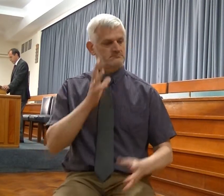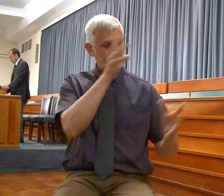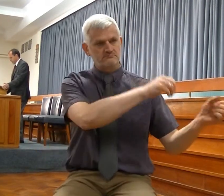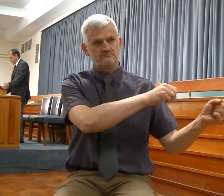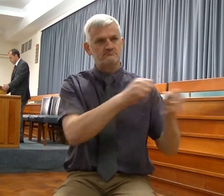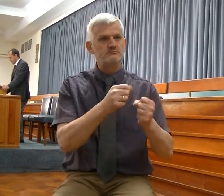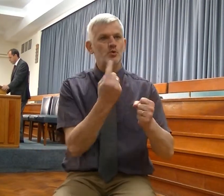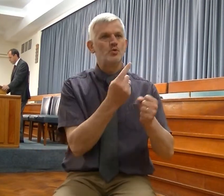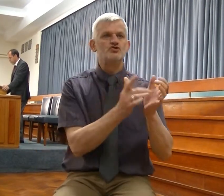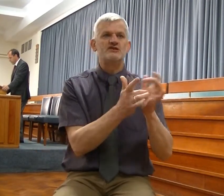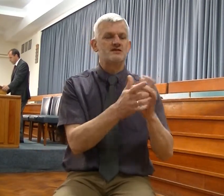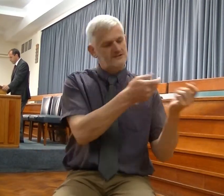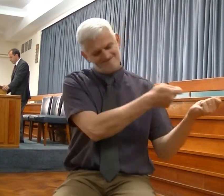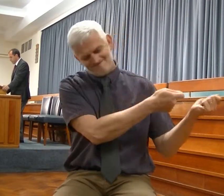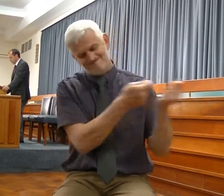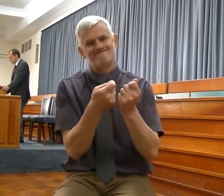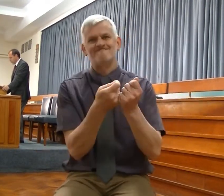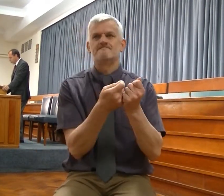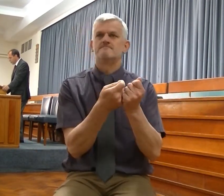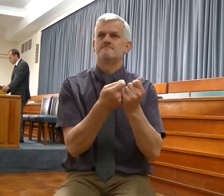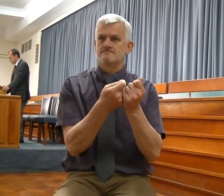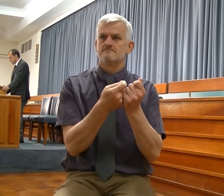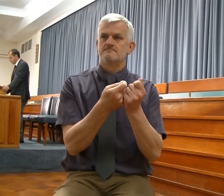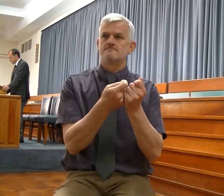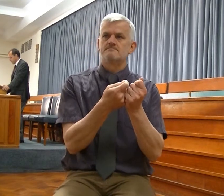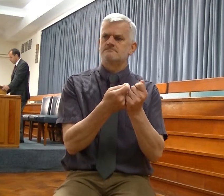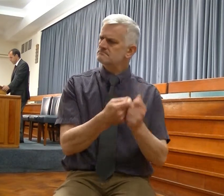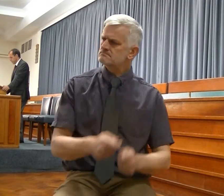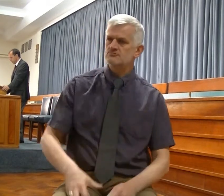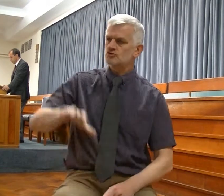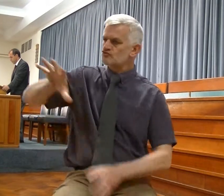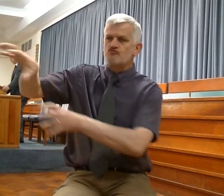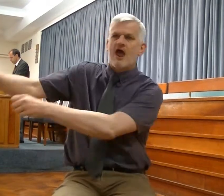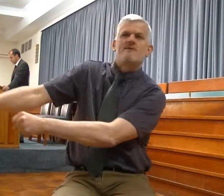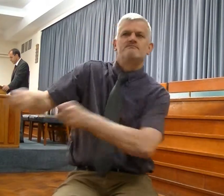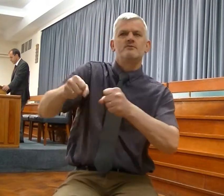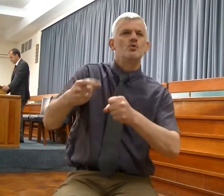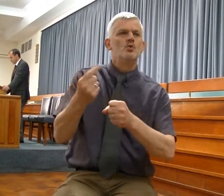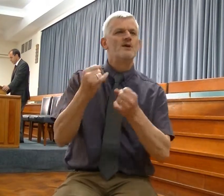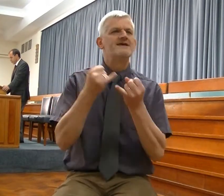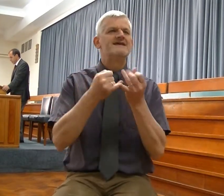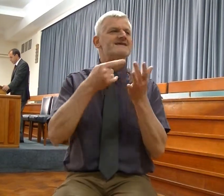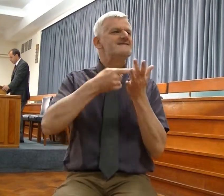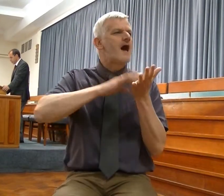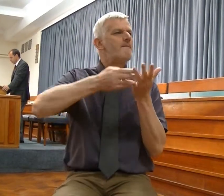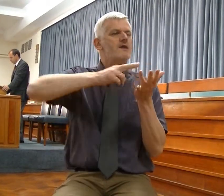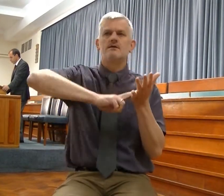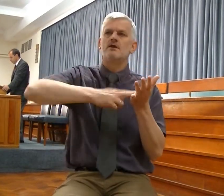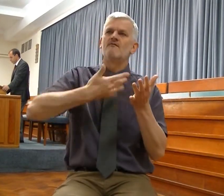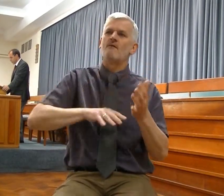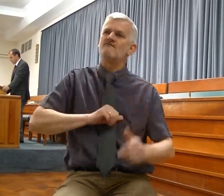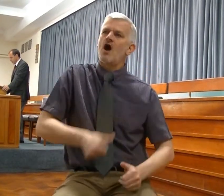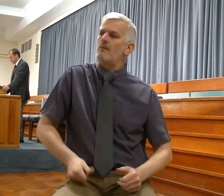as they led him away, they led hold upon one Simon, a Cyrenian, coming out of the